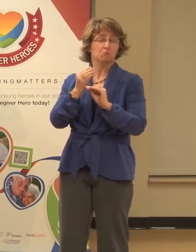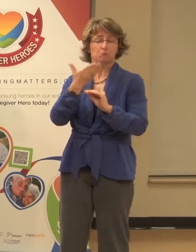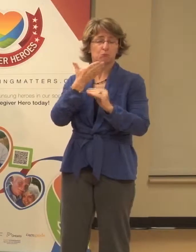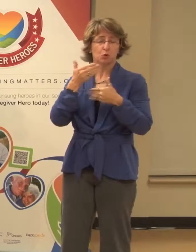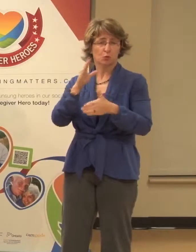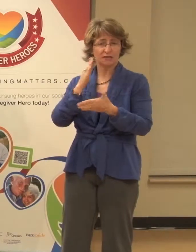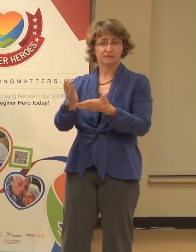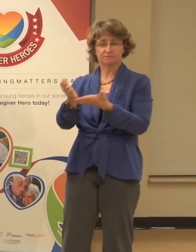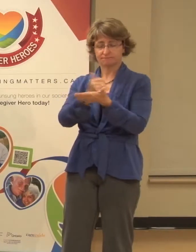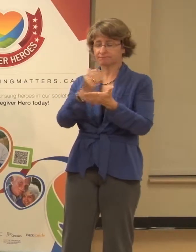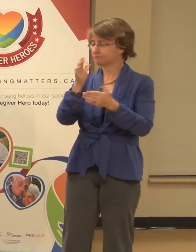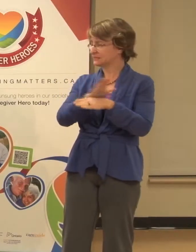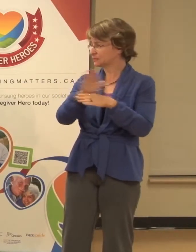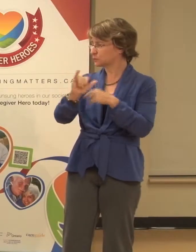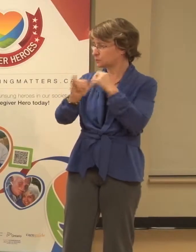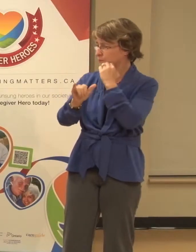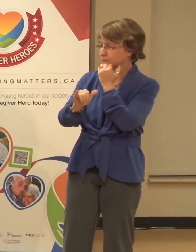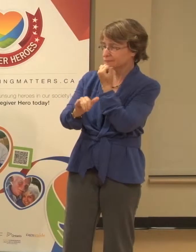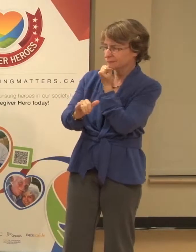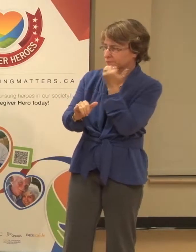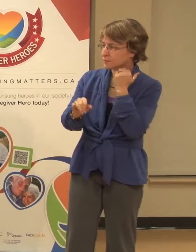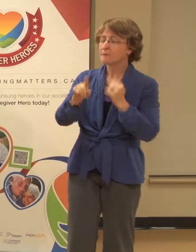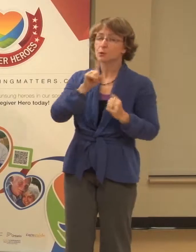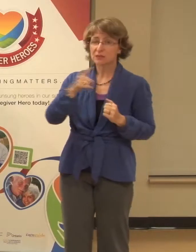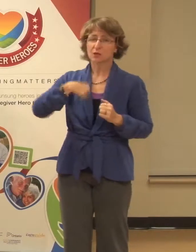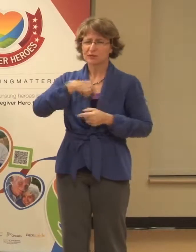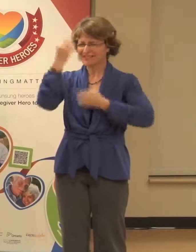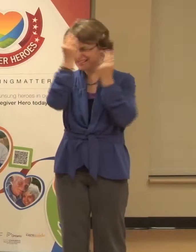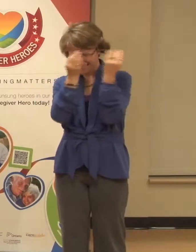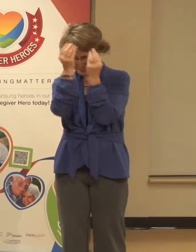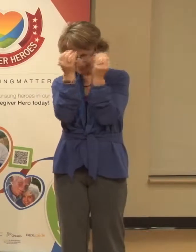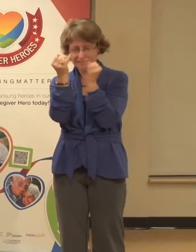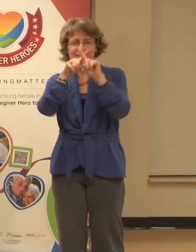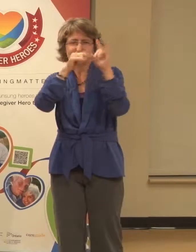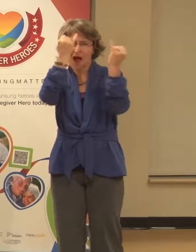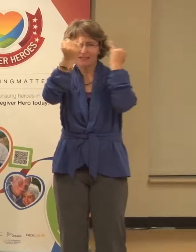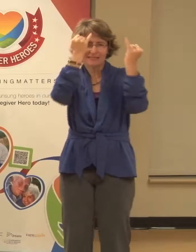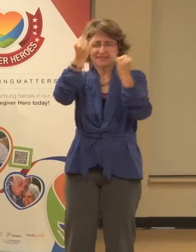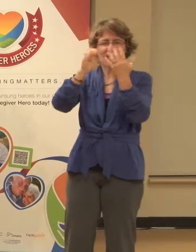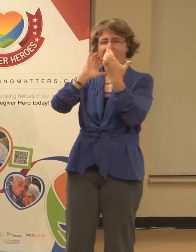business as well. We have really thought about different ways to make them look